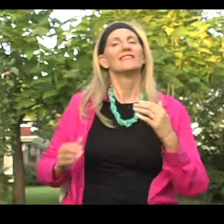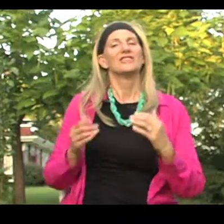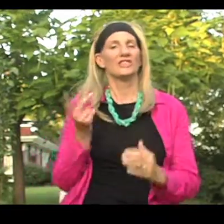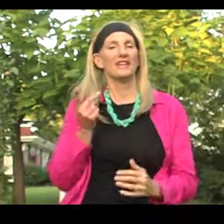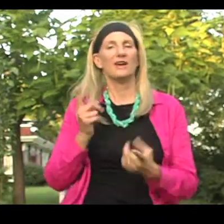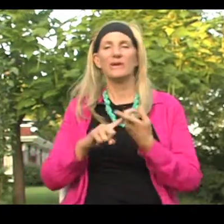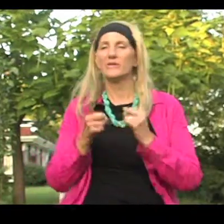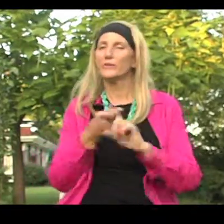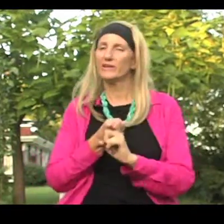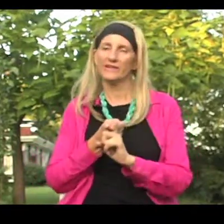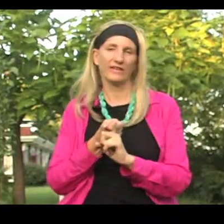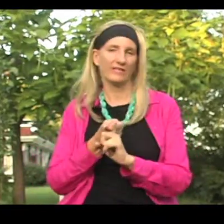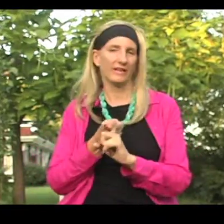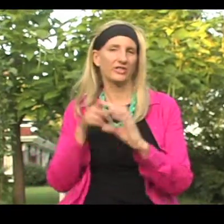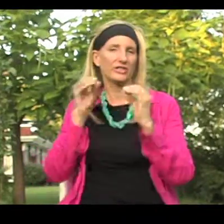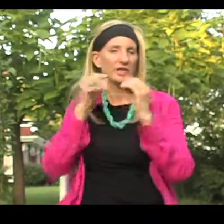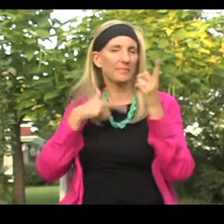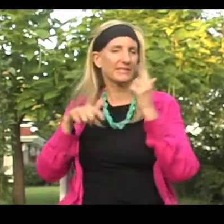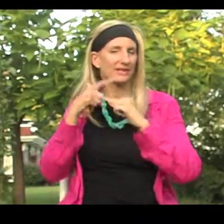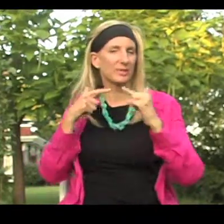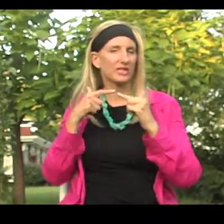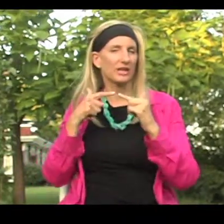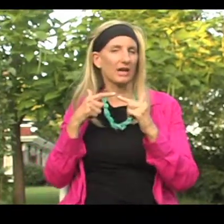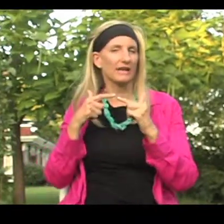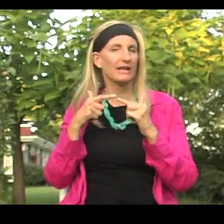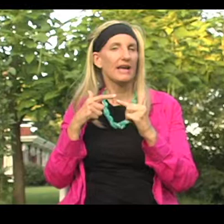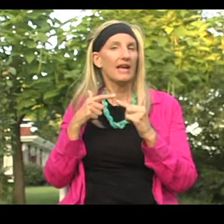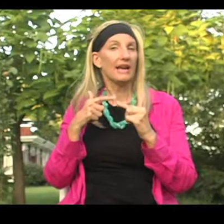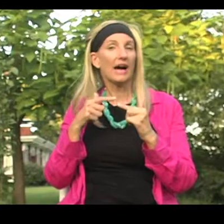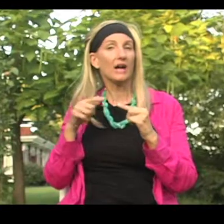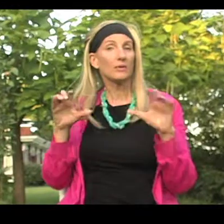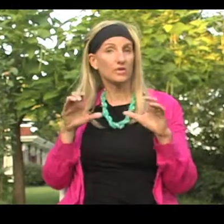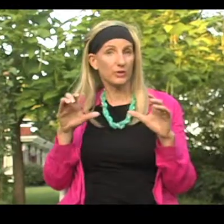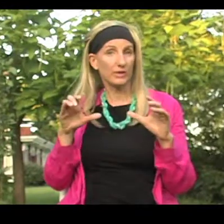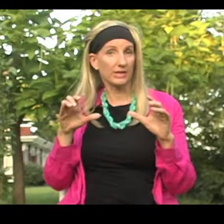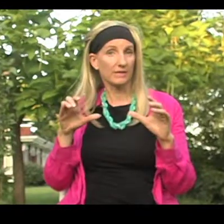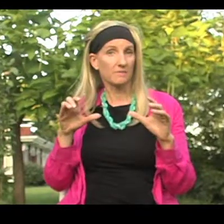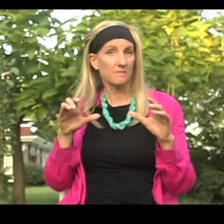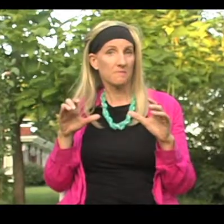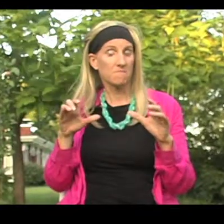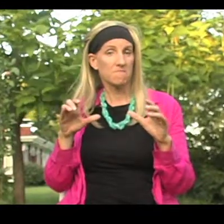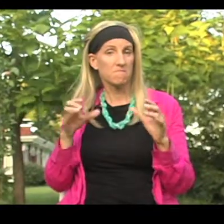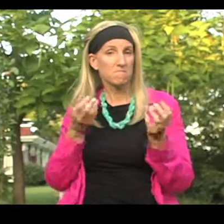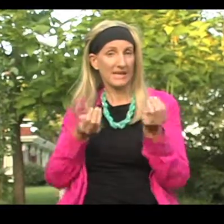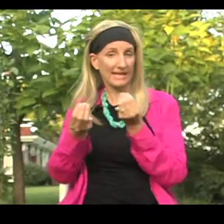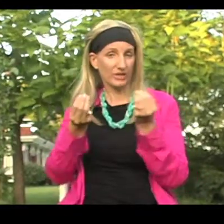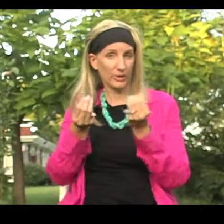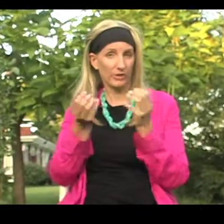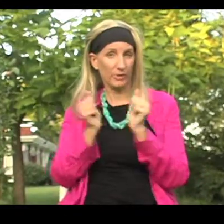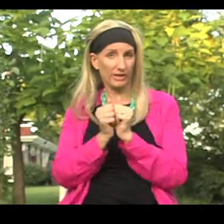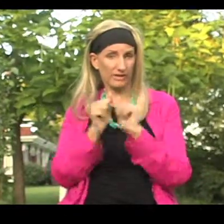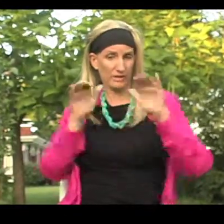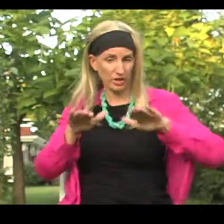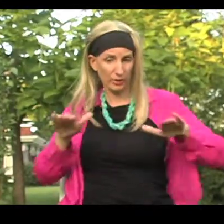she and I made really good friends. She taught me so much sign, and I was doing ministry with